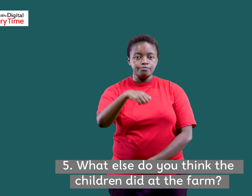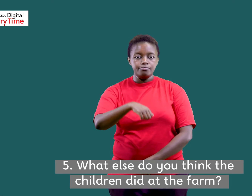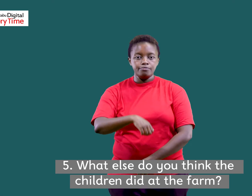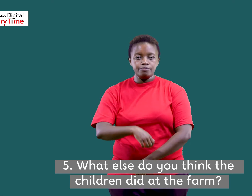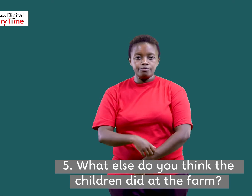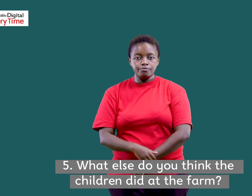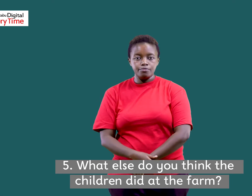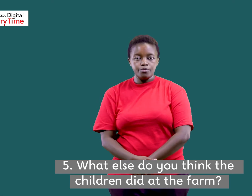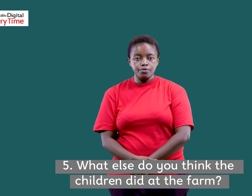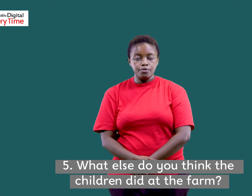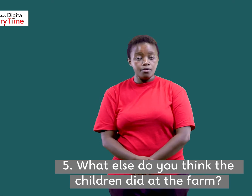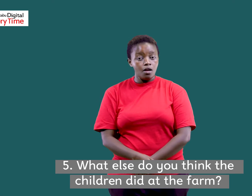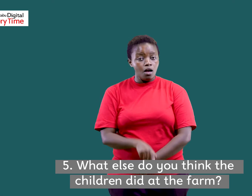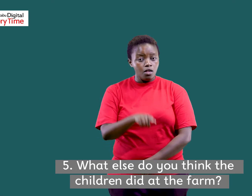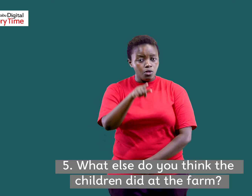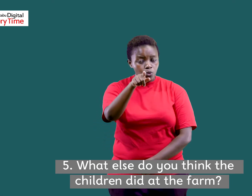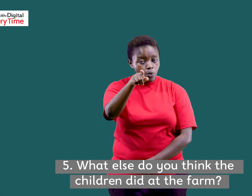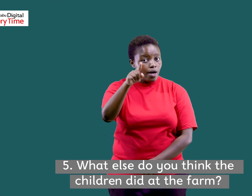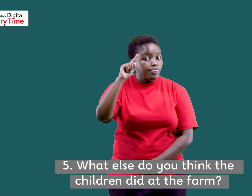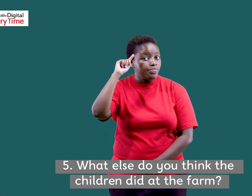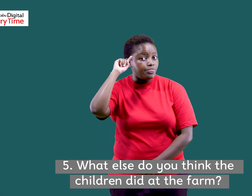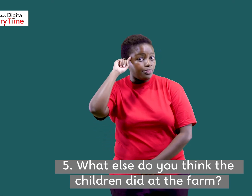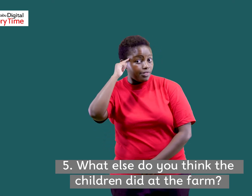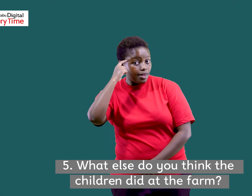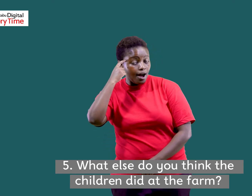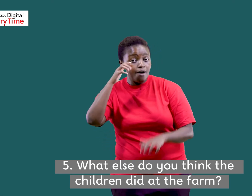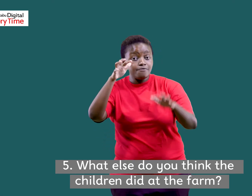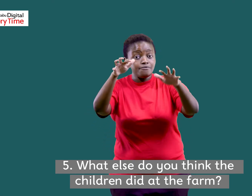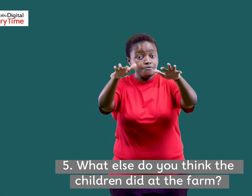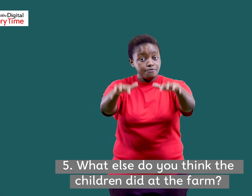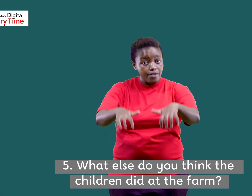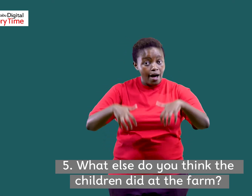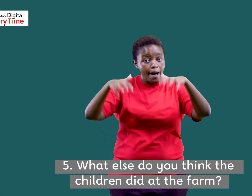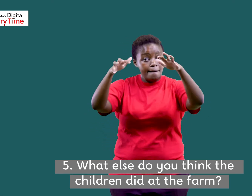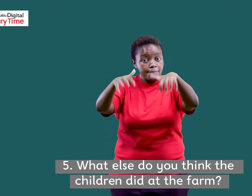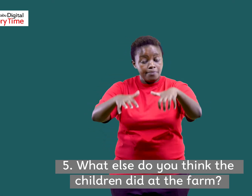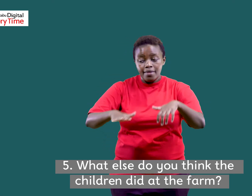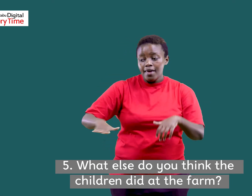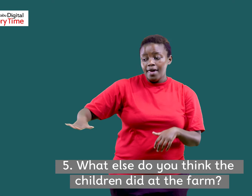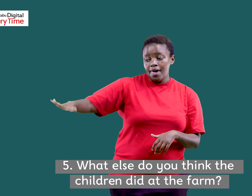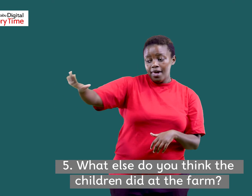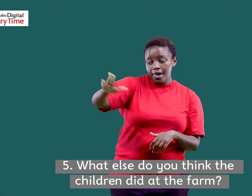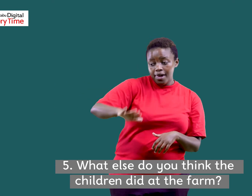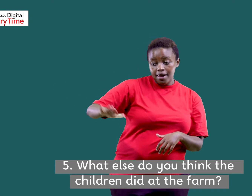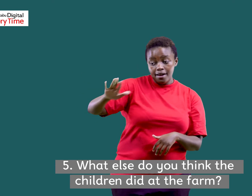Number five. What else do you think the children did at the farm?